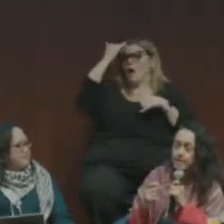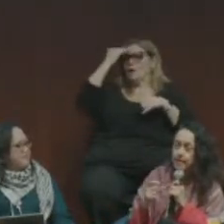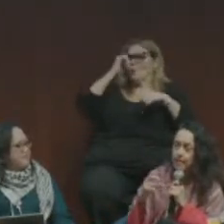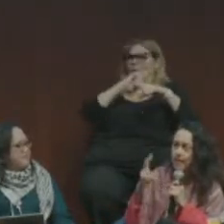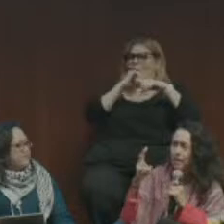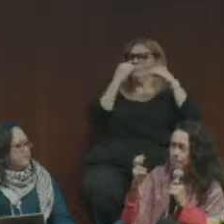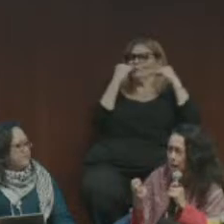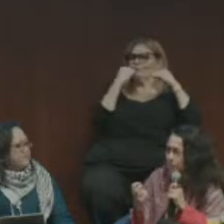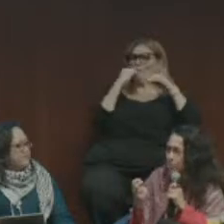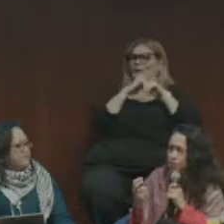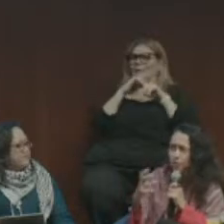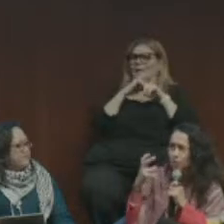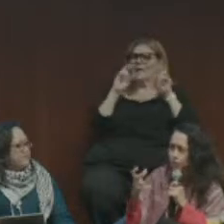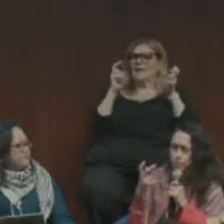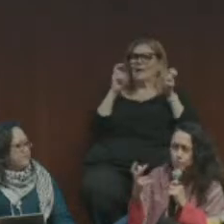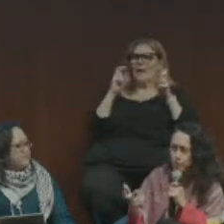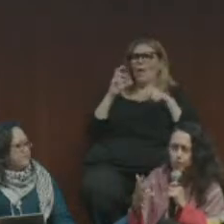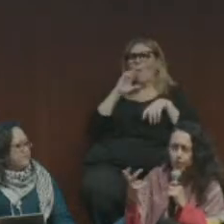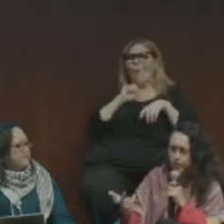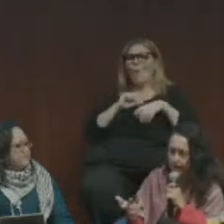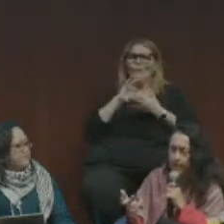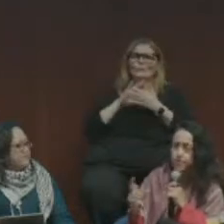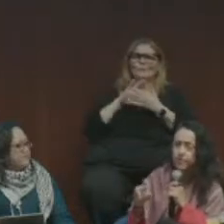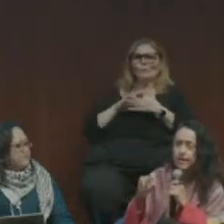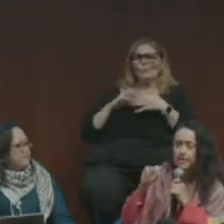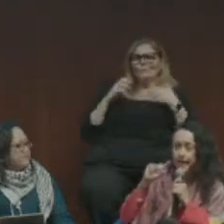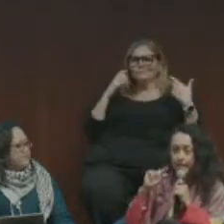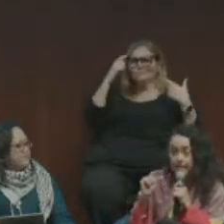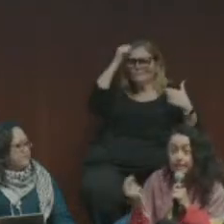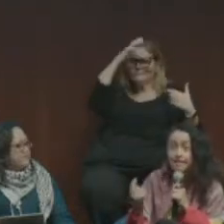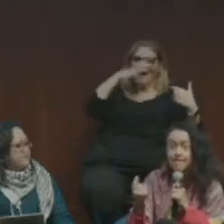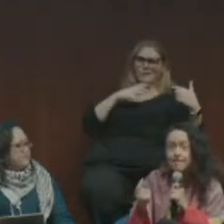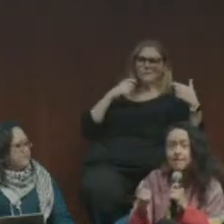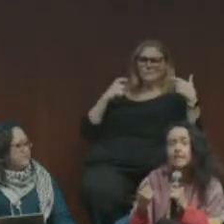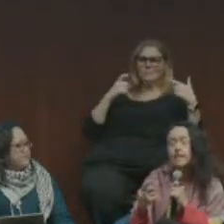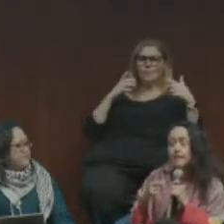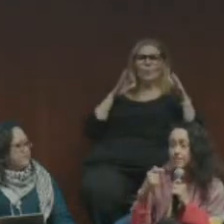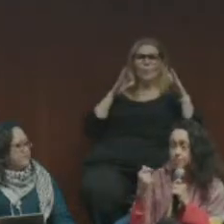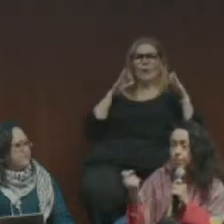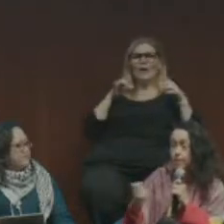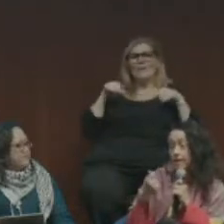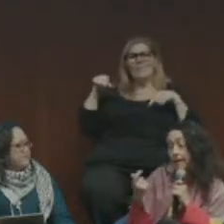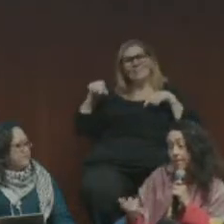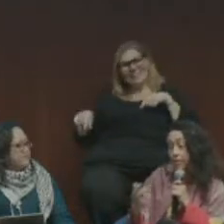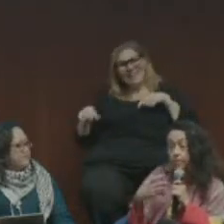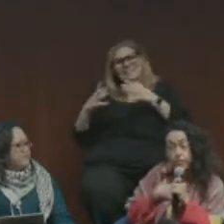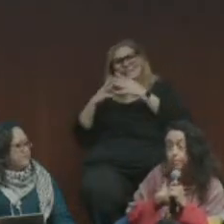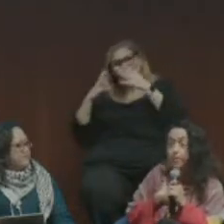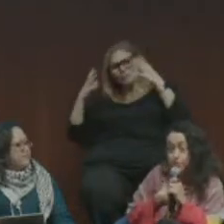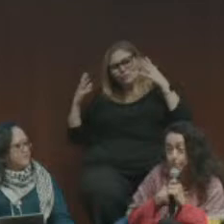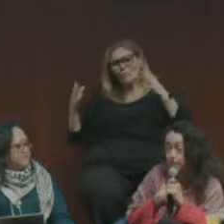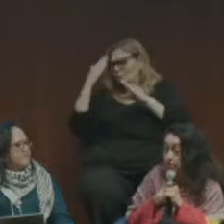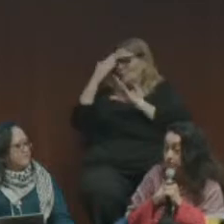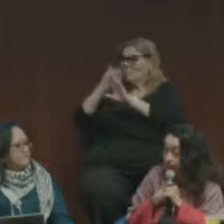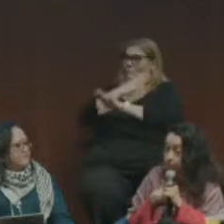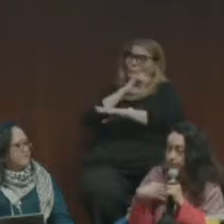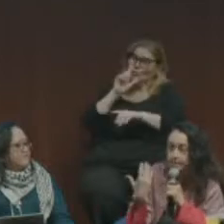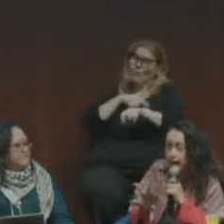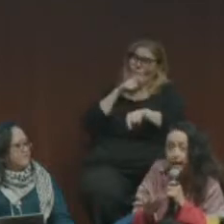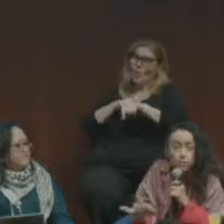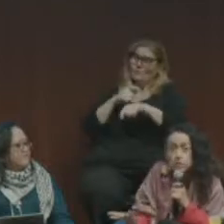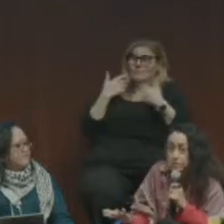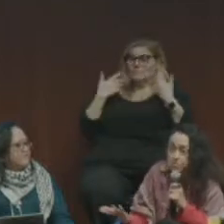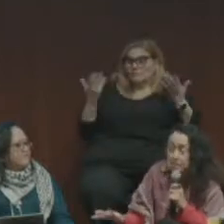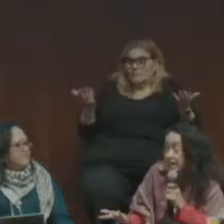trained as kind of like a macho old school organizer, and that this, that so many have known before me, it took me a long time